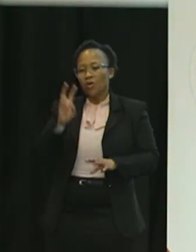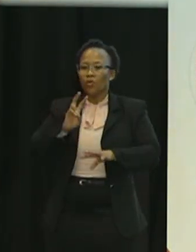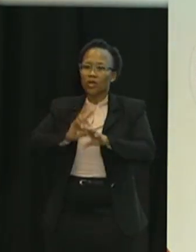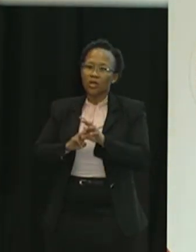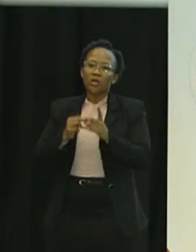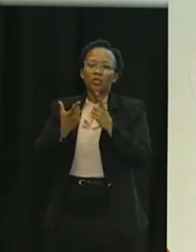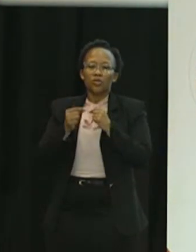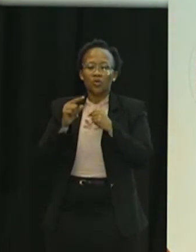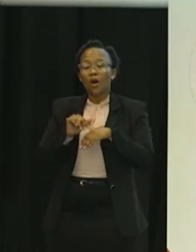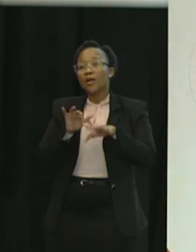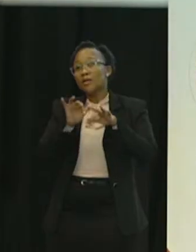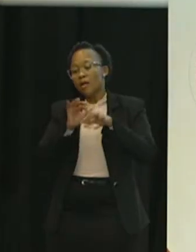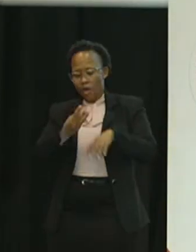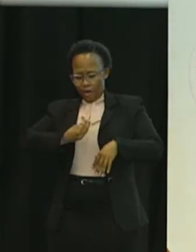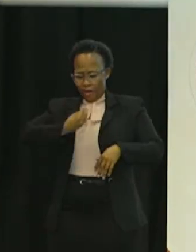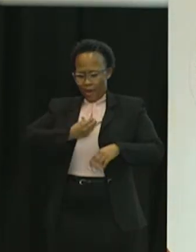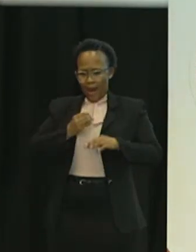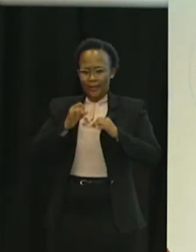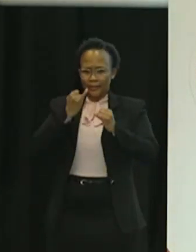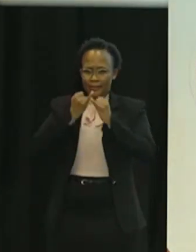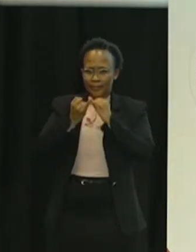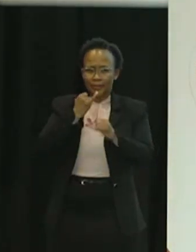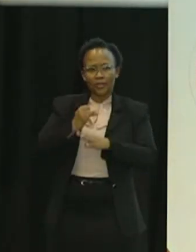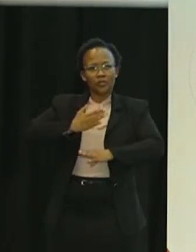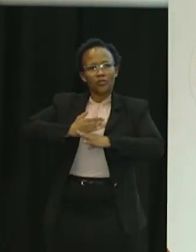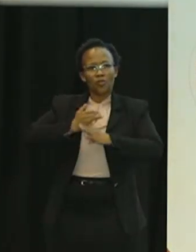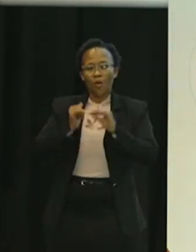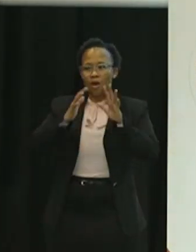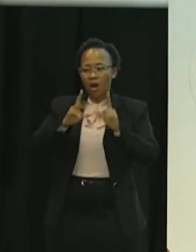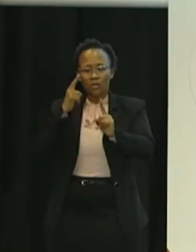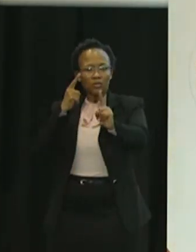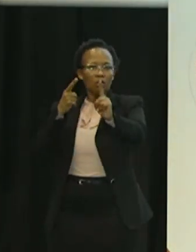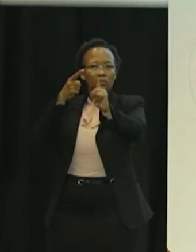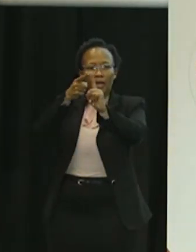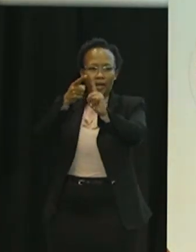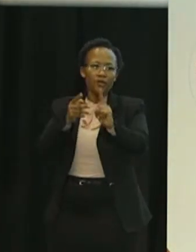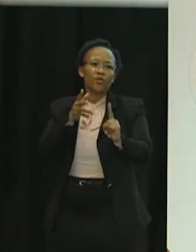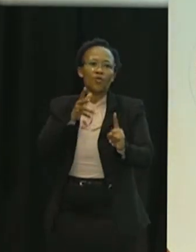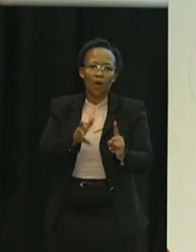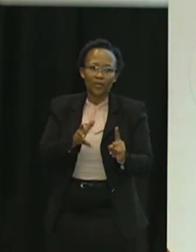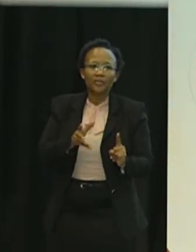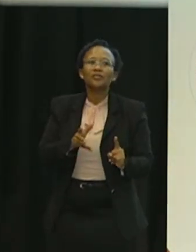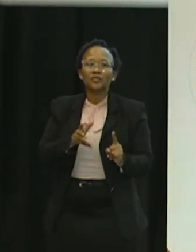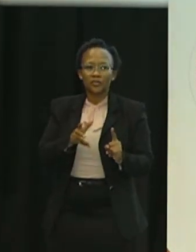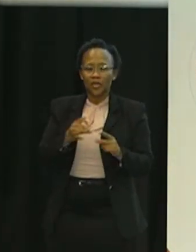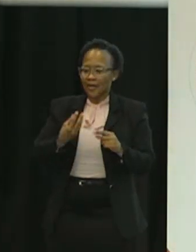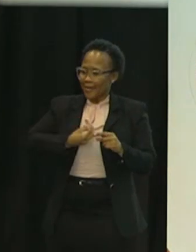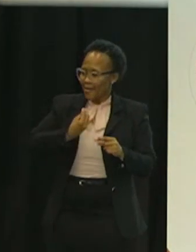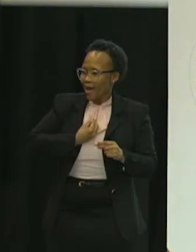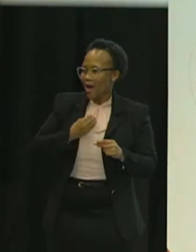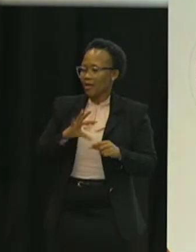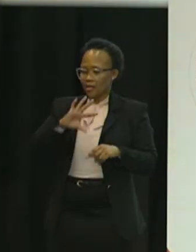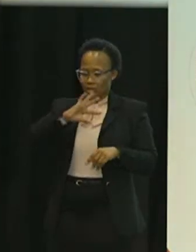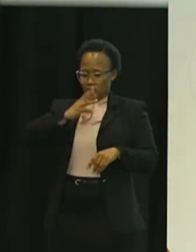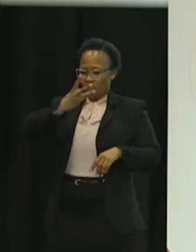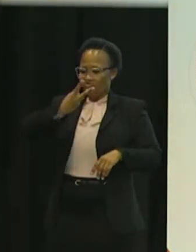sex workers who are young, and the young key populations, the young MSM, the young PWIDs, young transgender, and